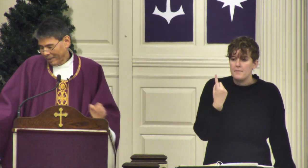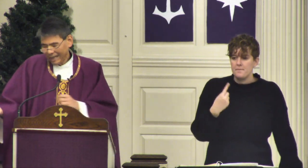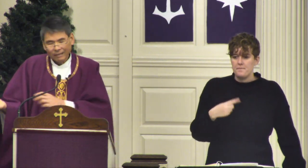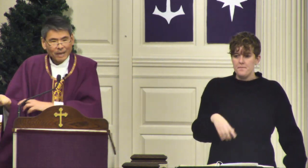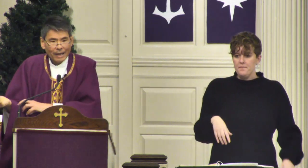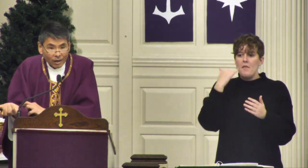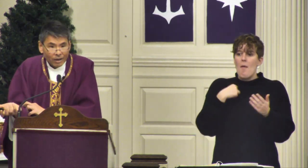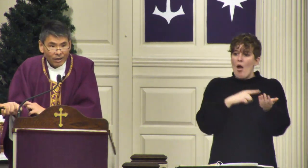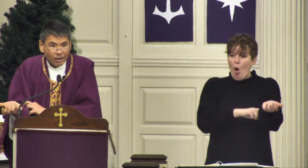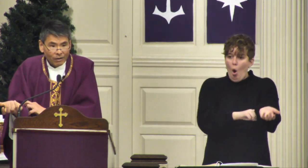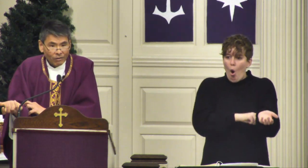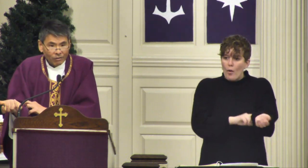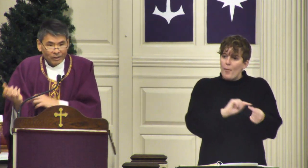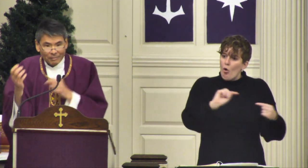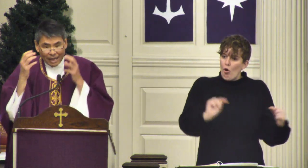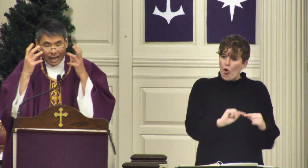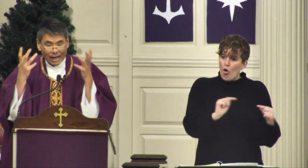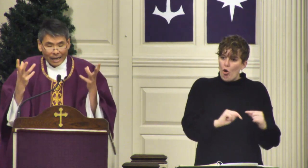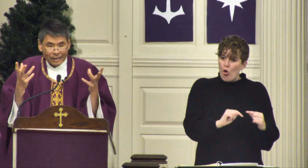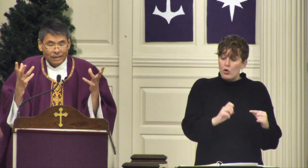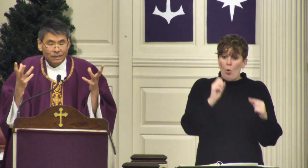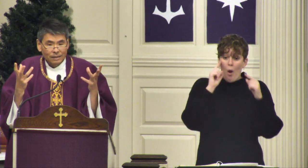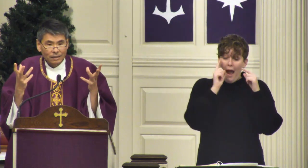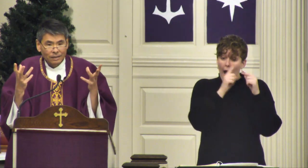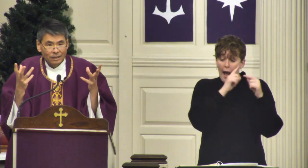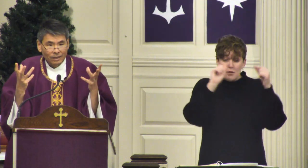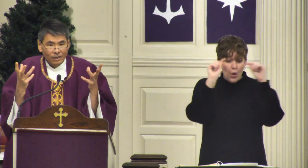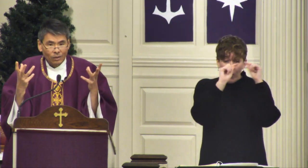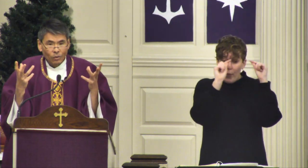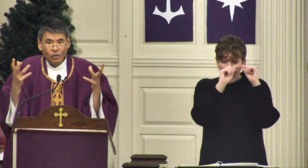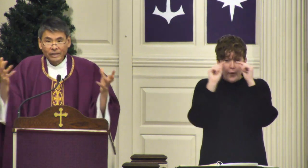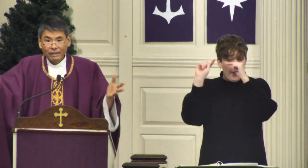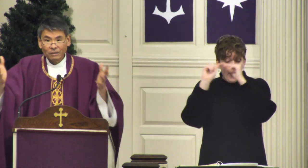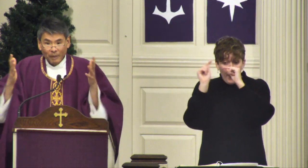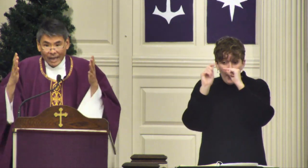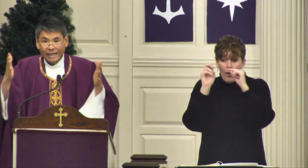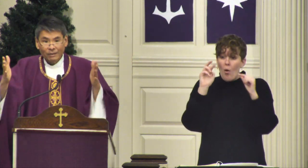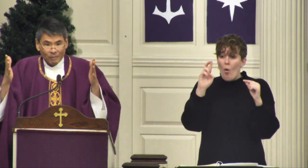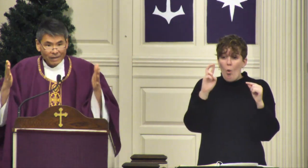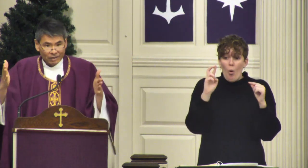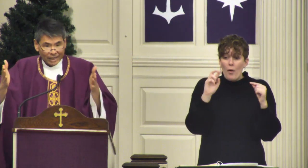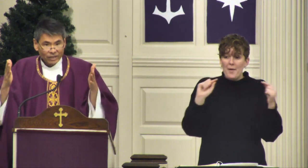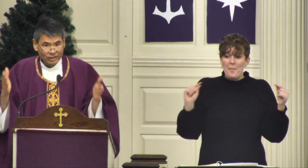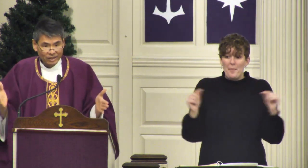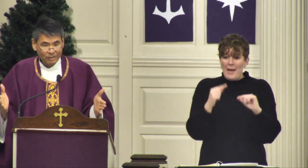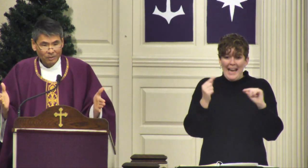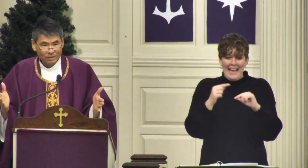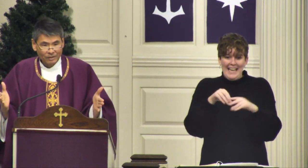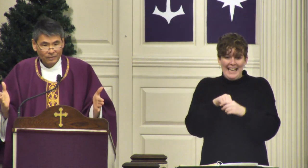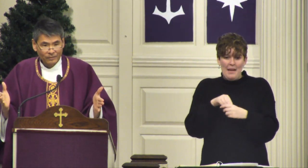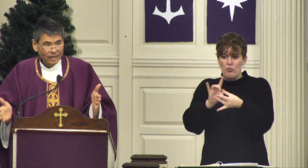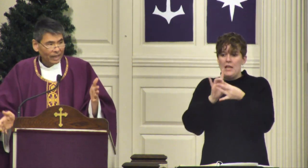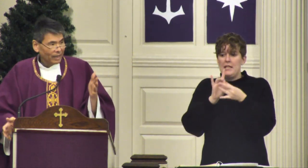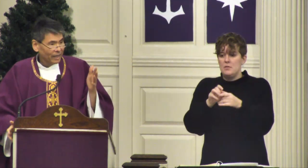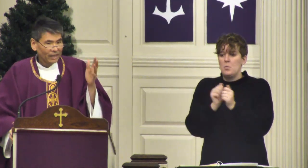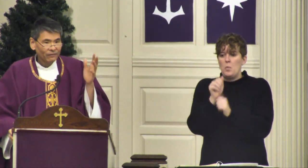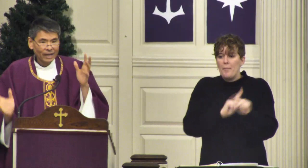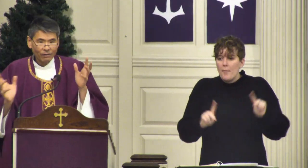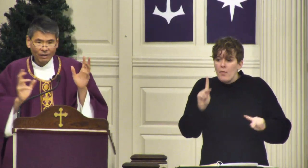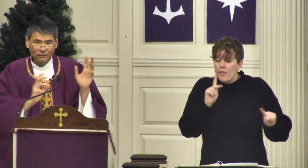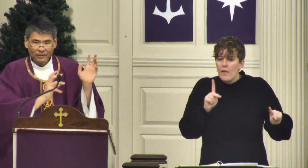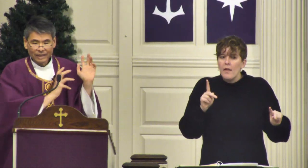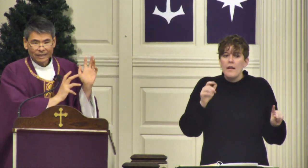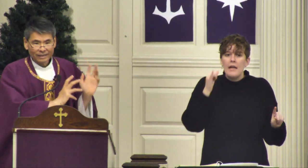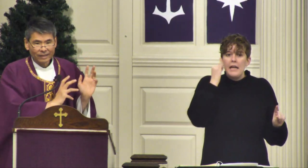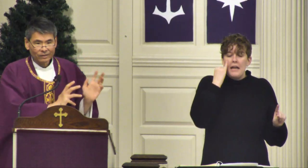my arm or in my eyes, or there's pain in my relationships, if I offer